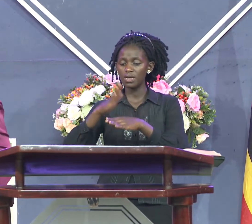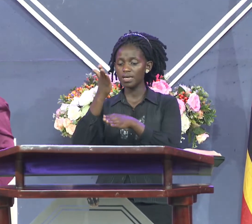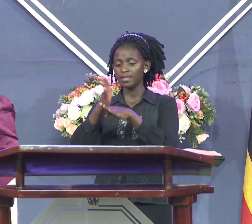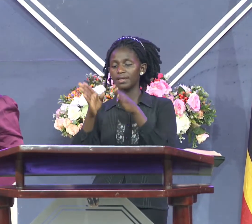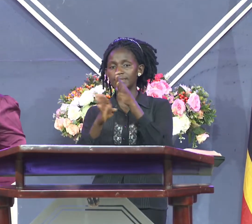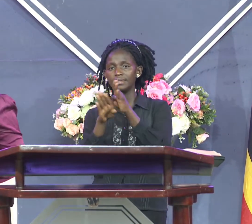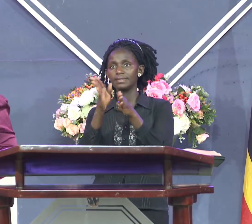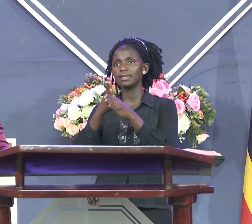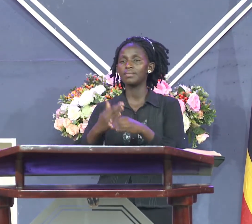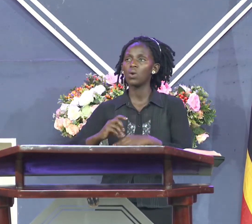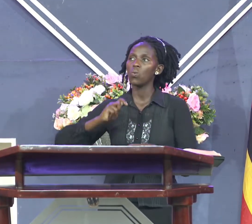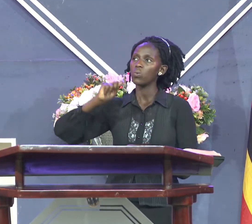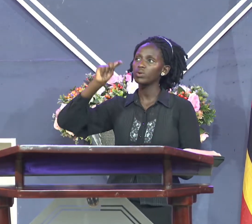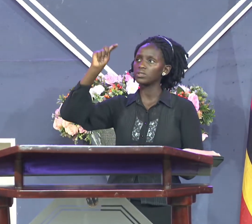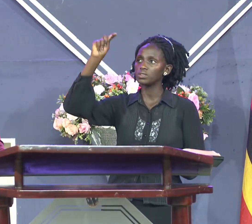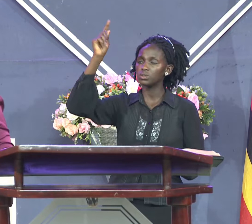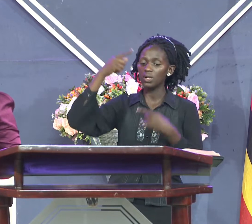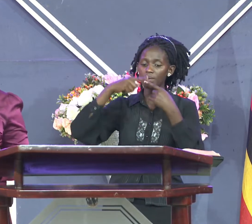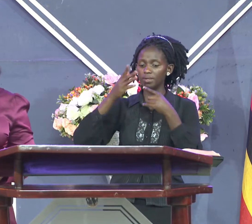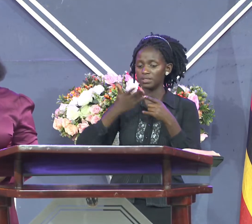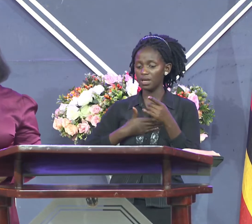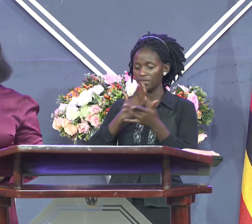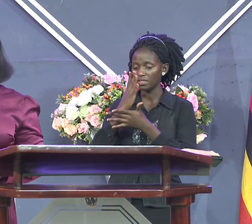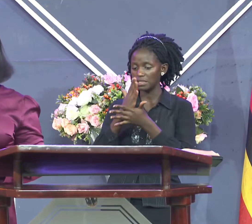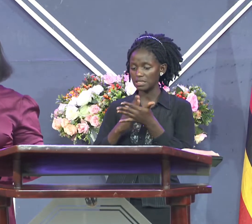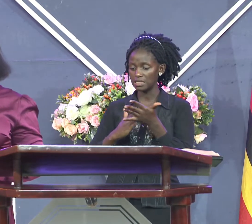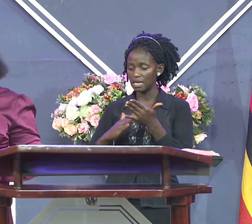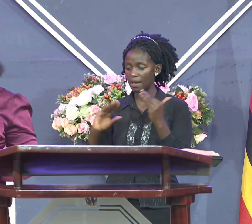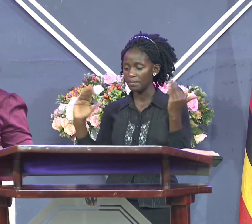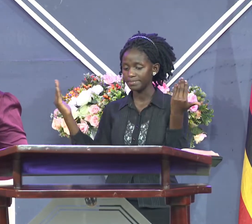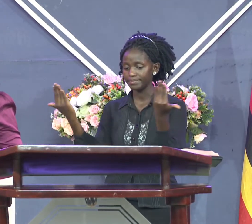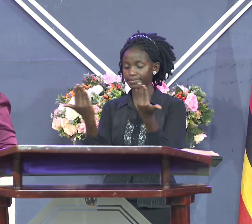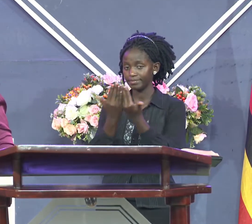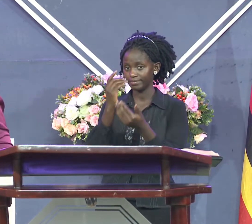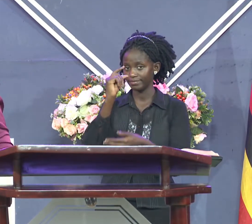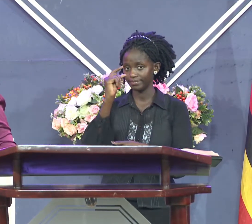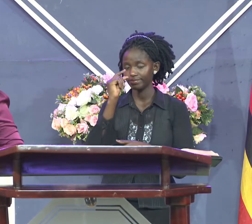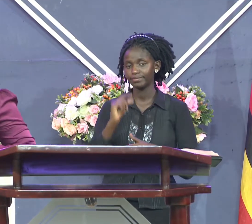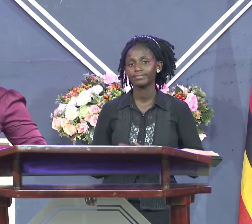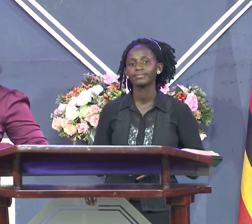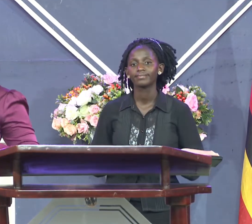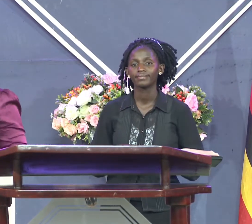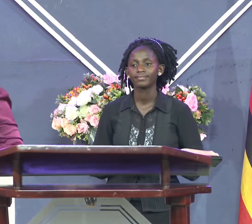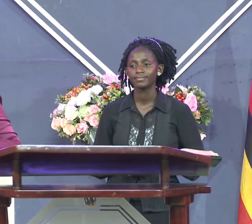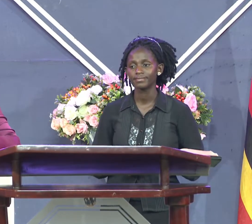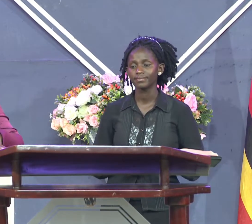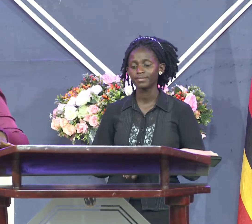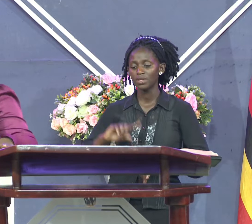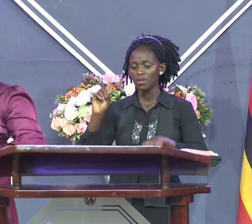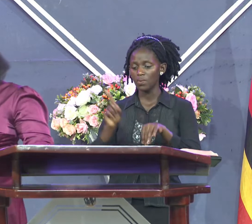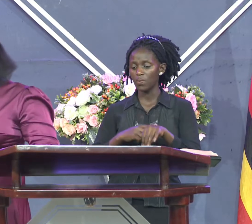Then I found myself upon a storied building that had, but I was at the balcony outside.